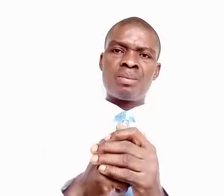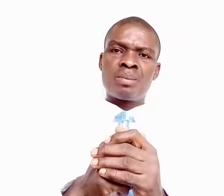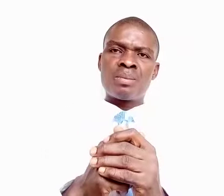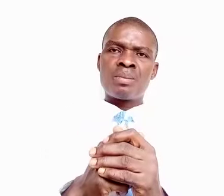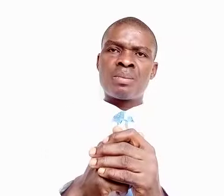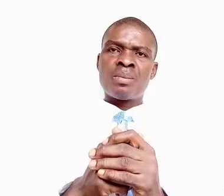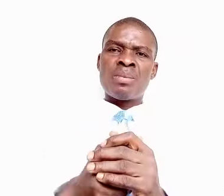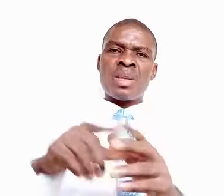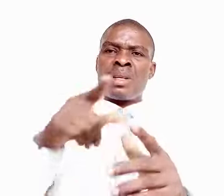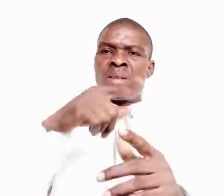Lines.